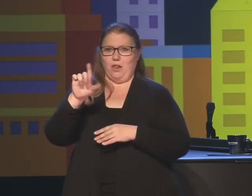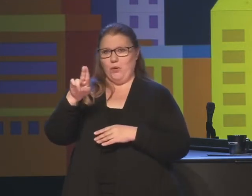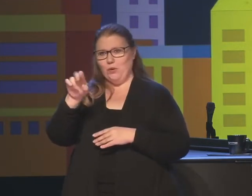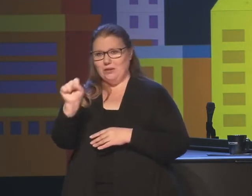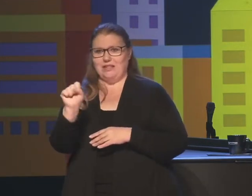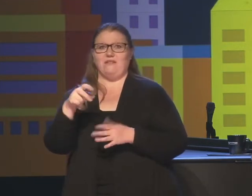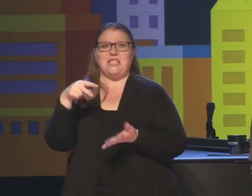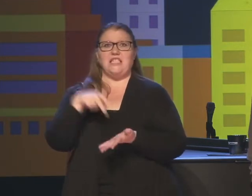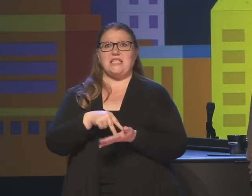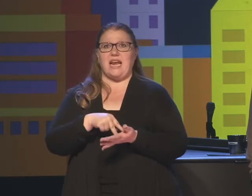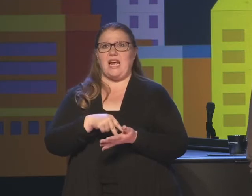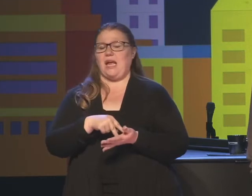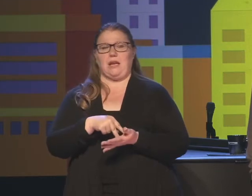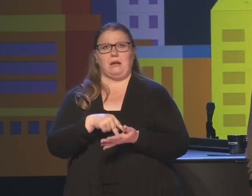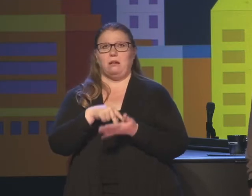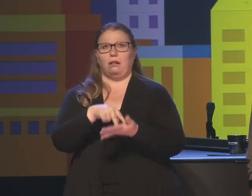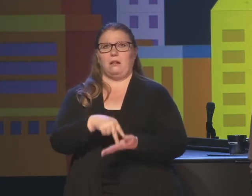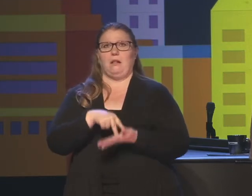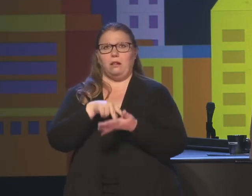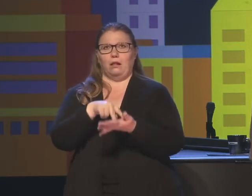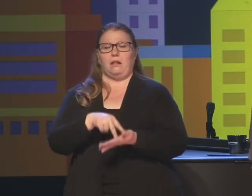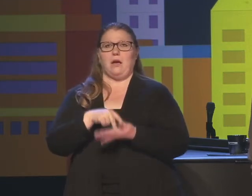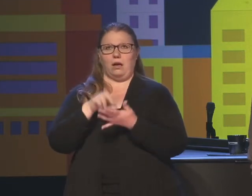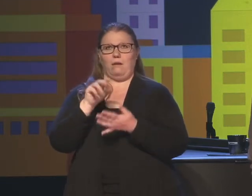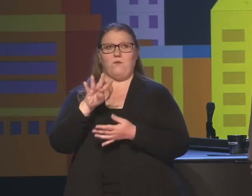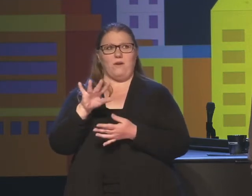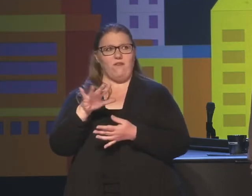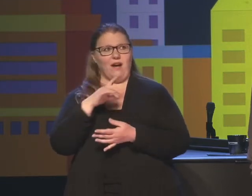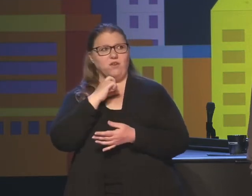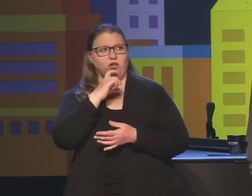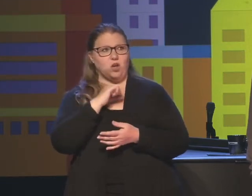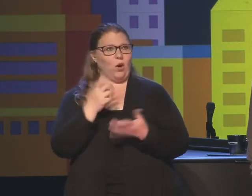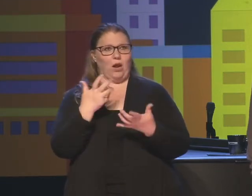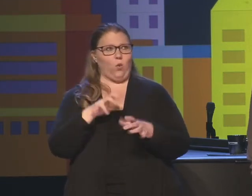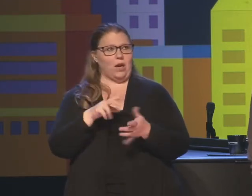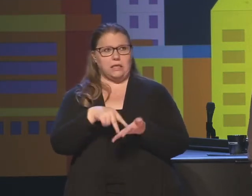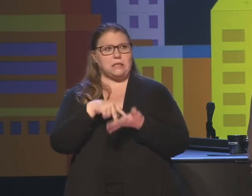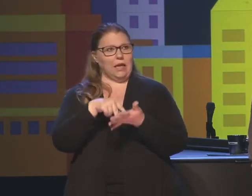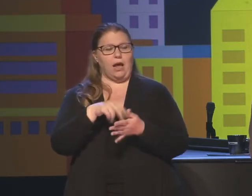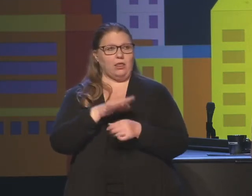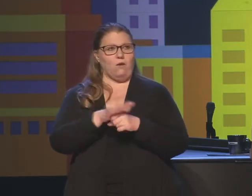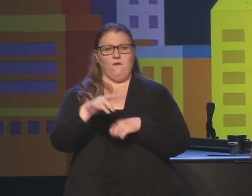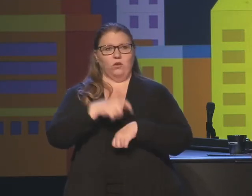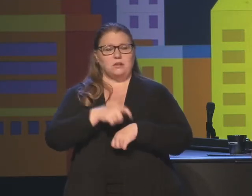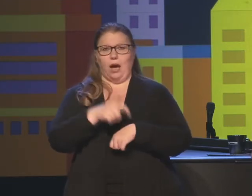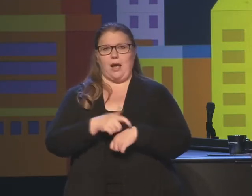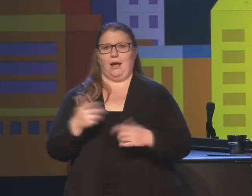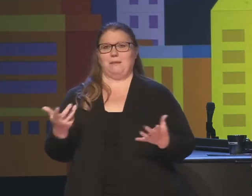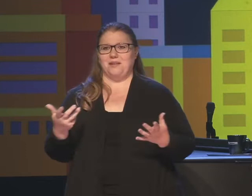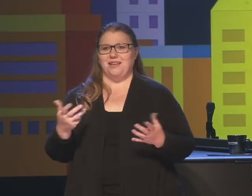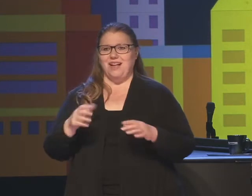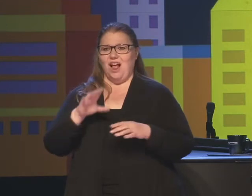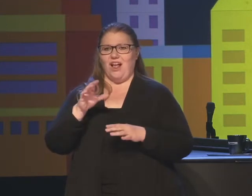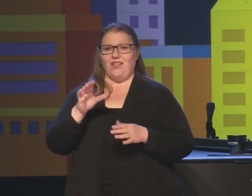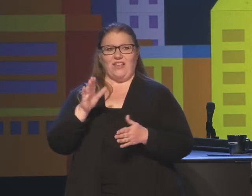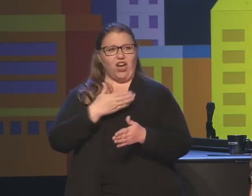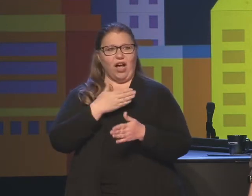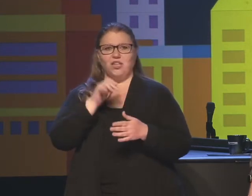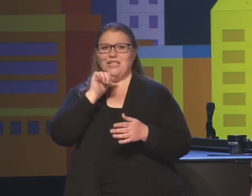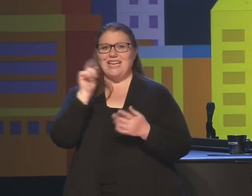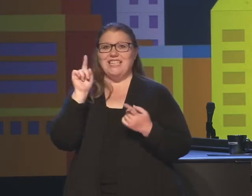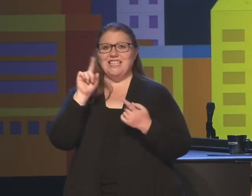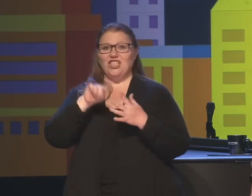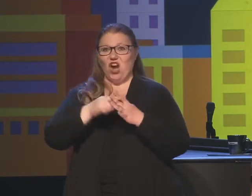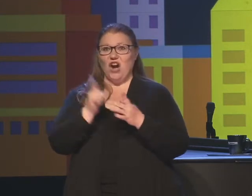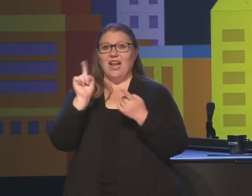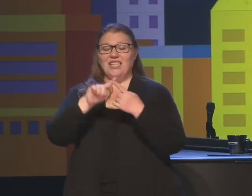Oh, gosh. Like 45 years old, I'm not. It's like standing the whole time. The concert didn't start until 9